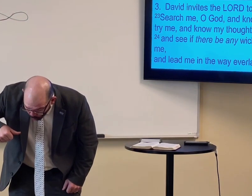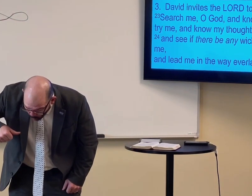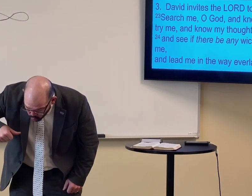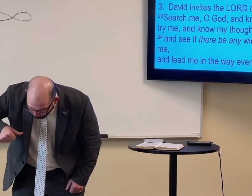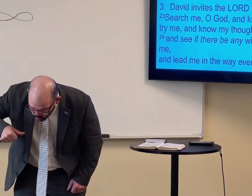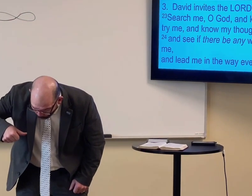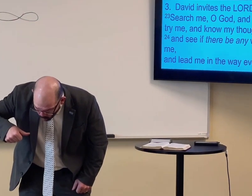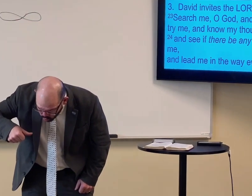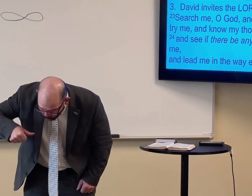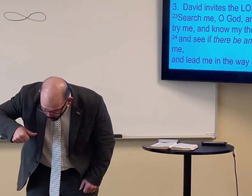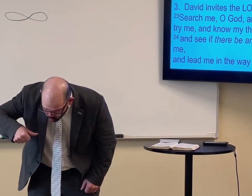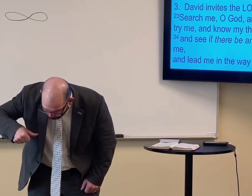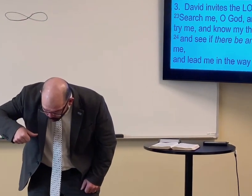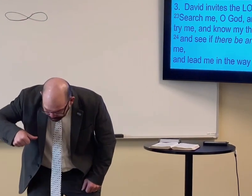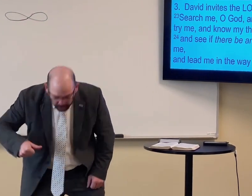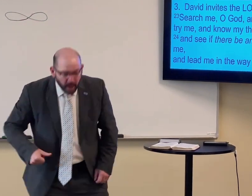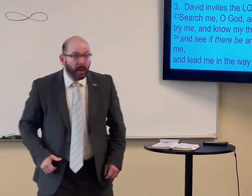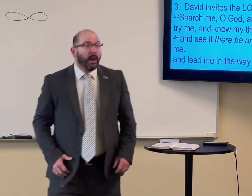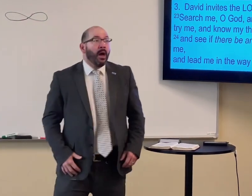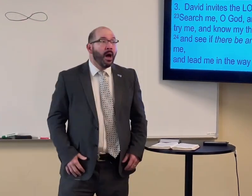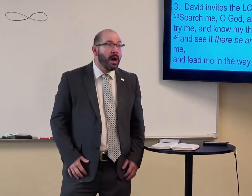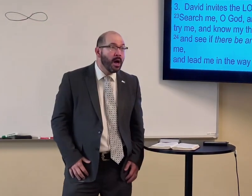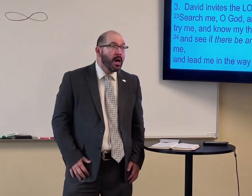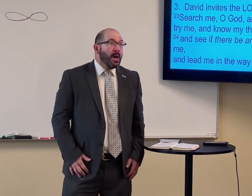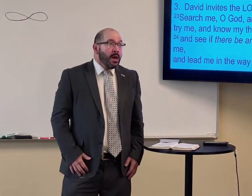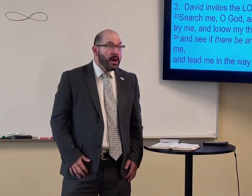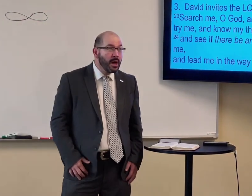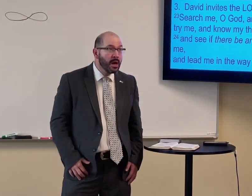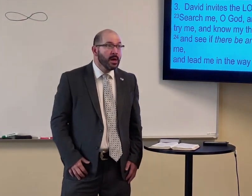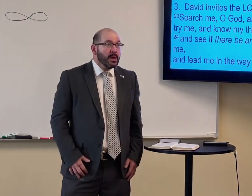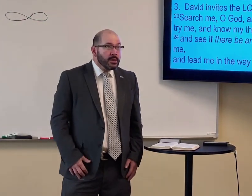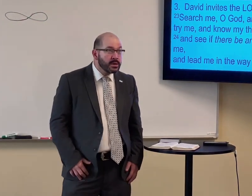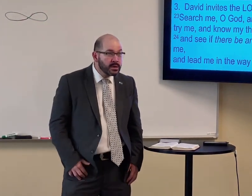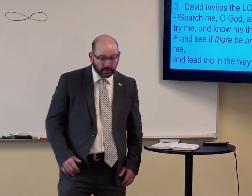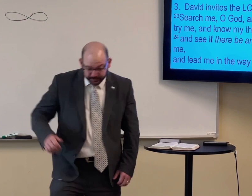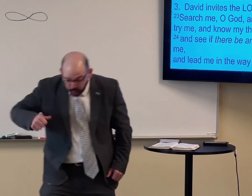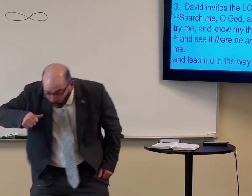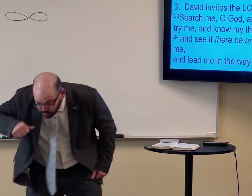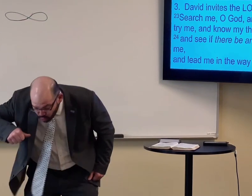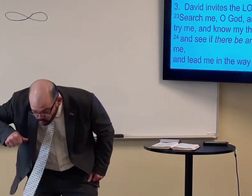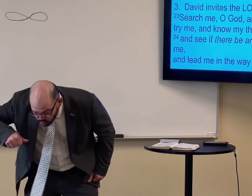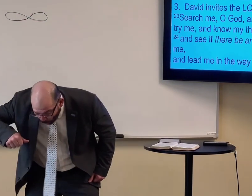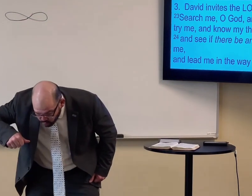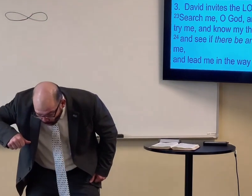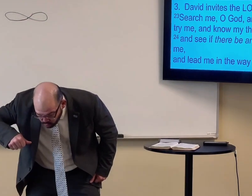you're trying to drink, and you're still out of breath. You drink a little bit more,